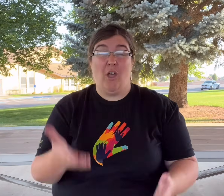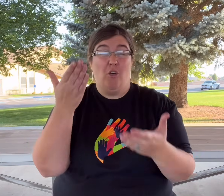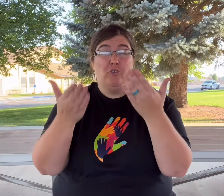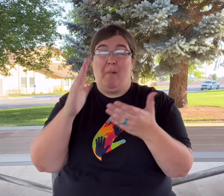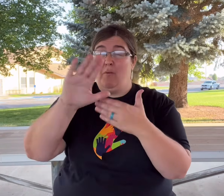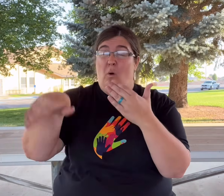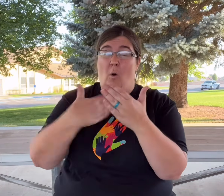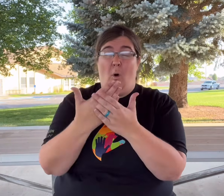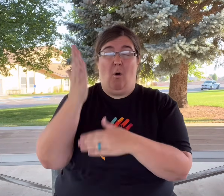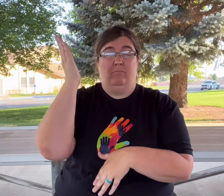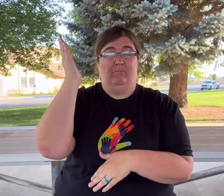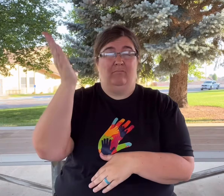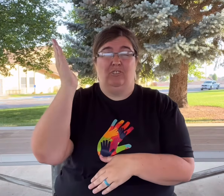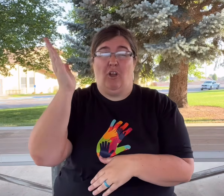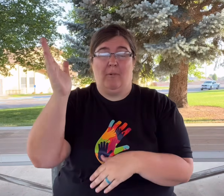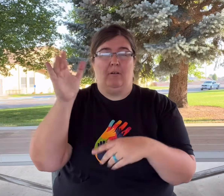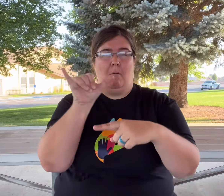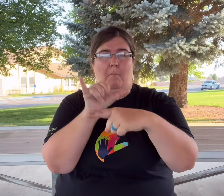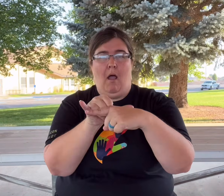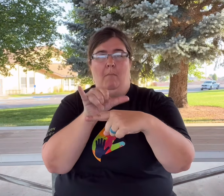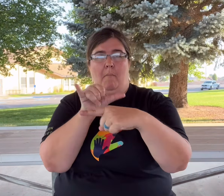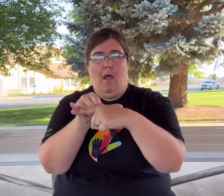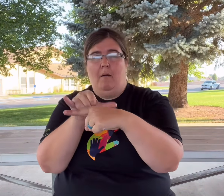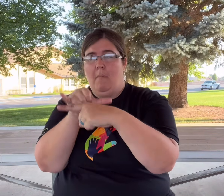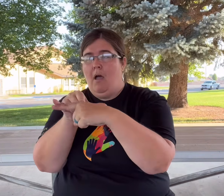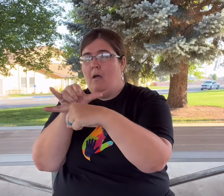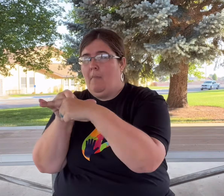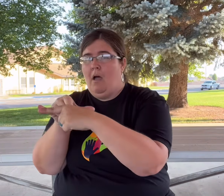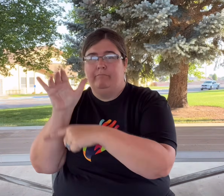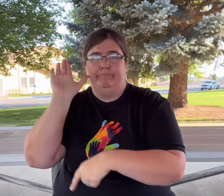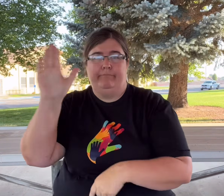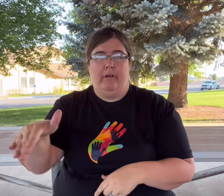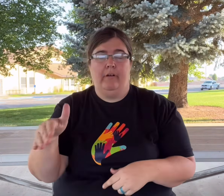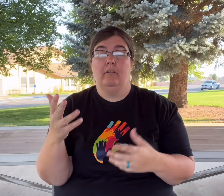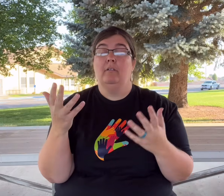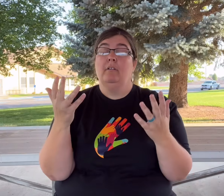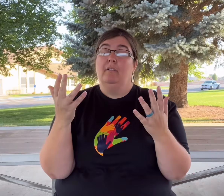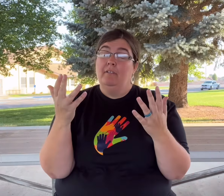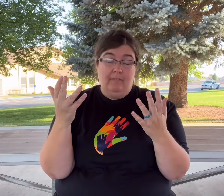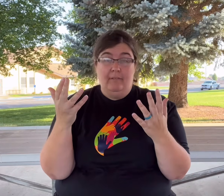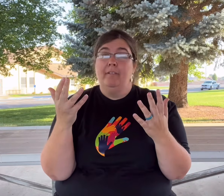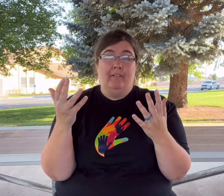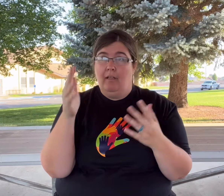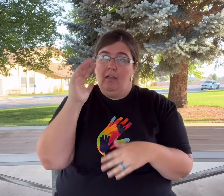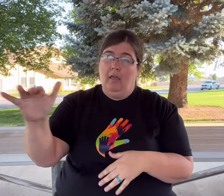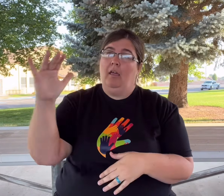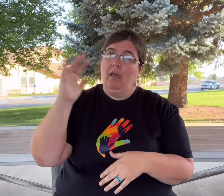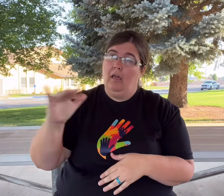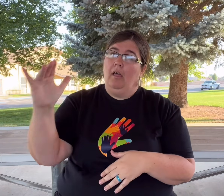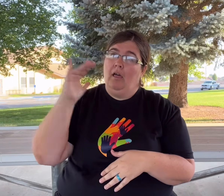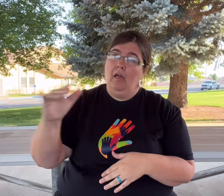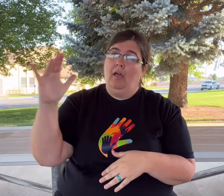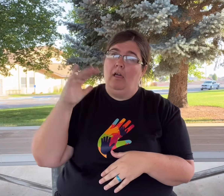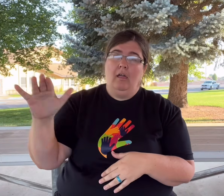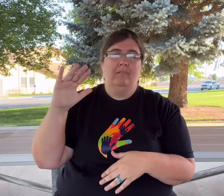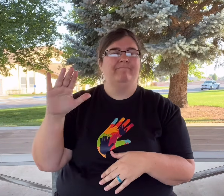the entire situation is full of just these massive words, and you find yourself having to fingerspell these terms over and